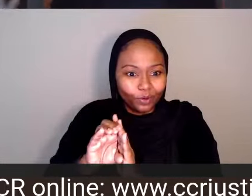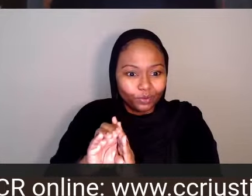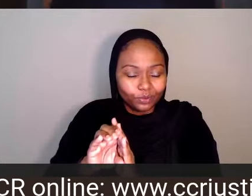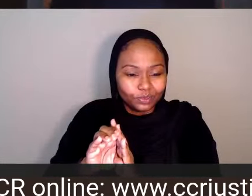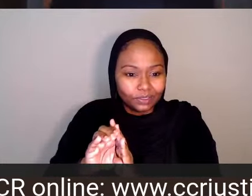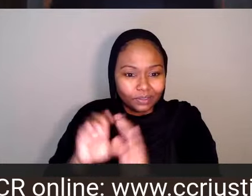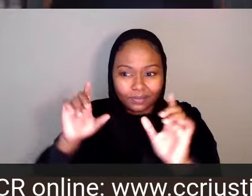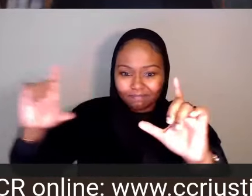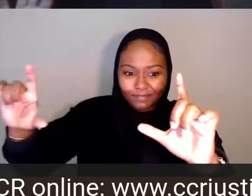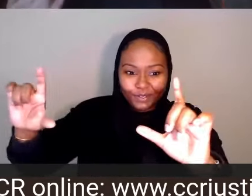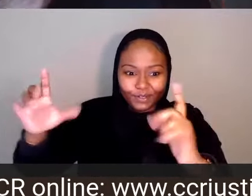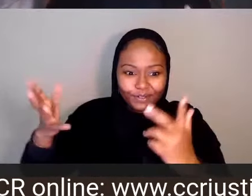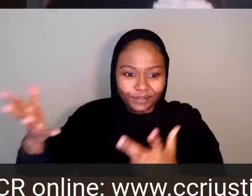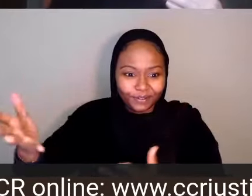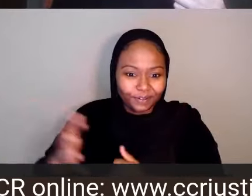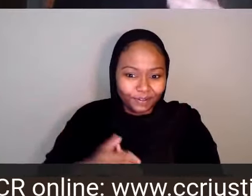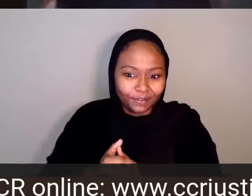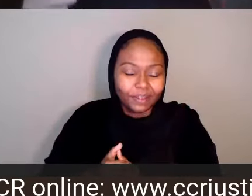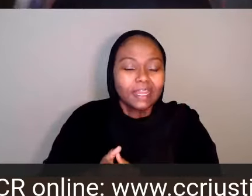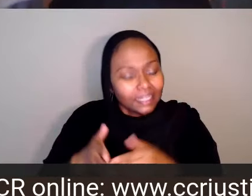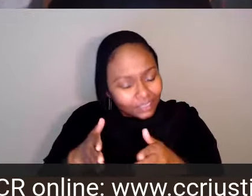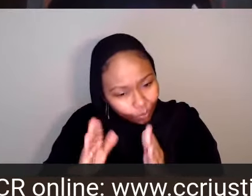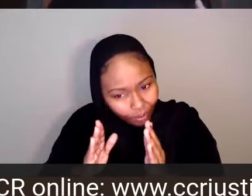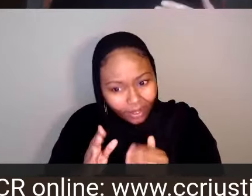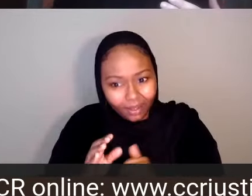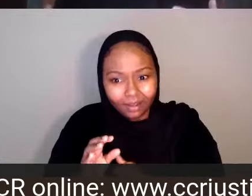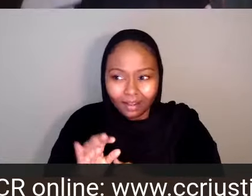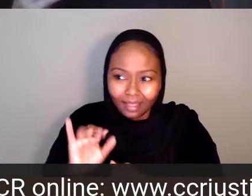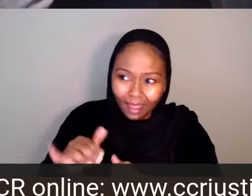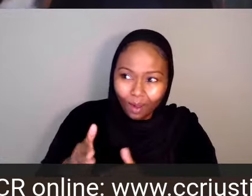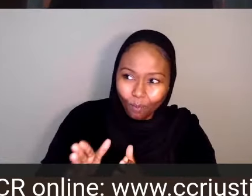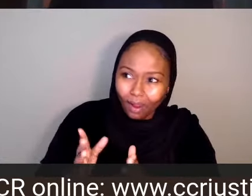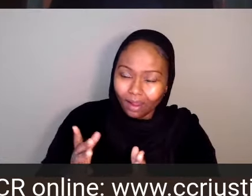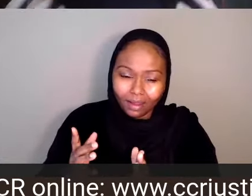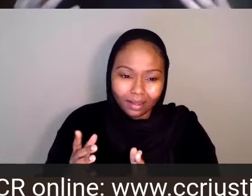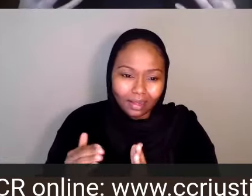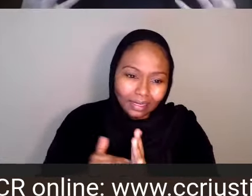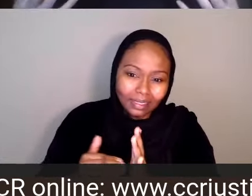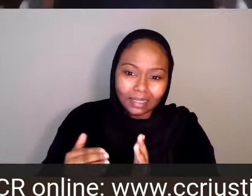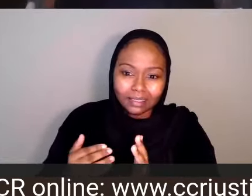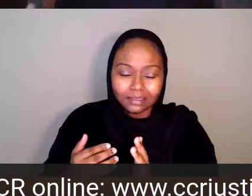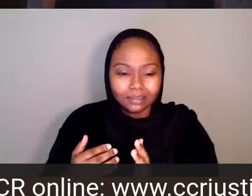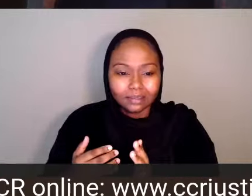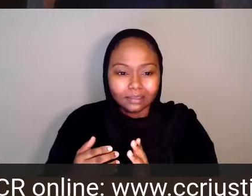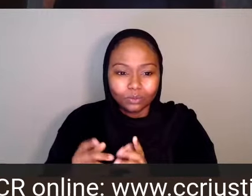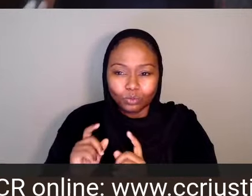were displayed. So it's a way that you are, again, giving